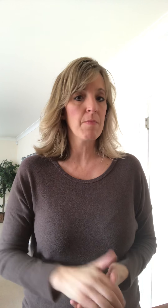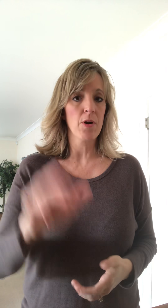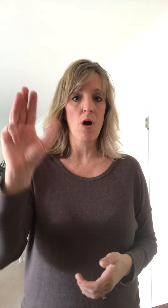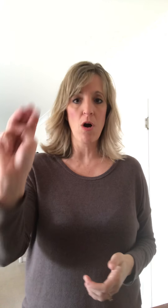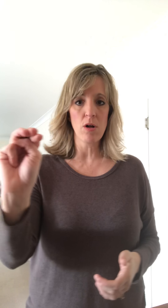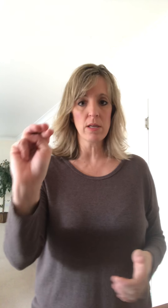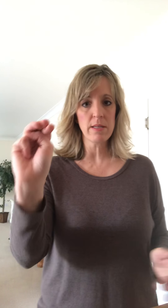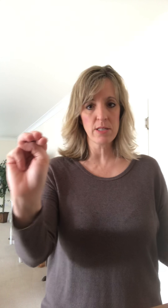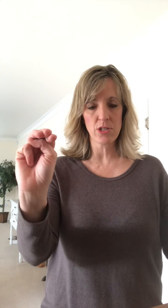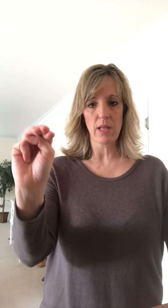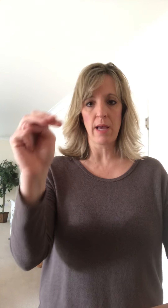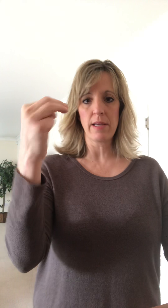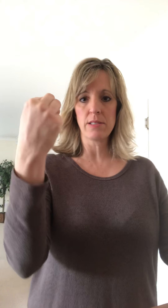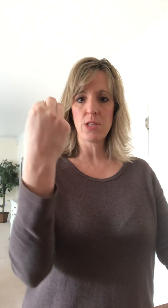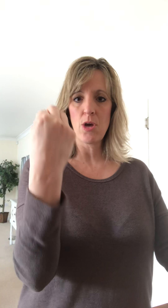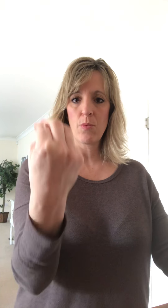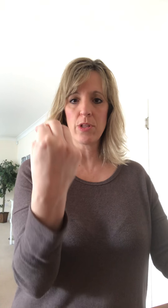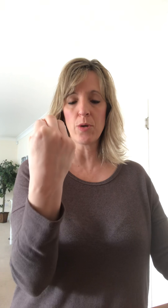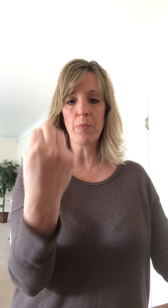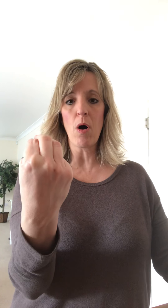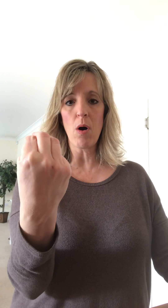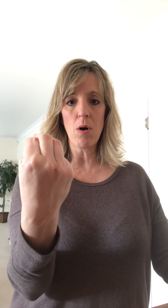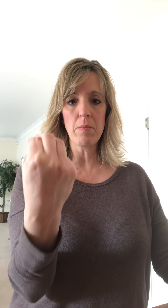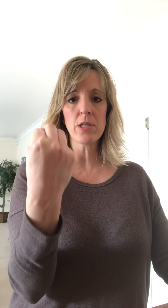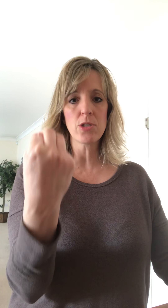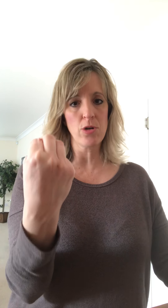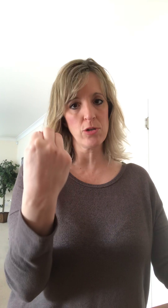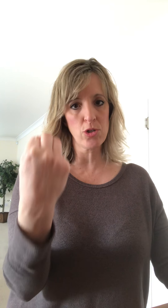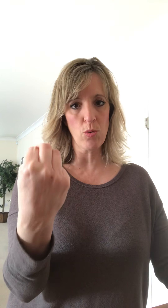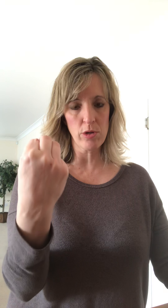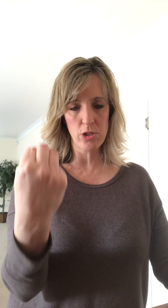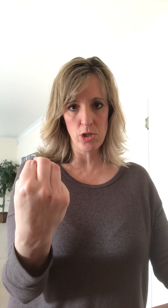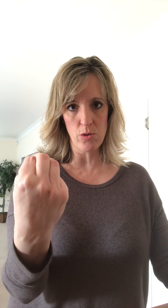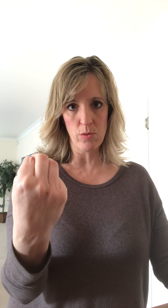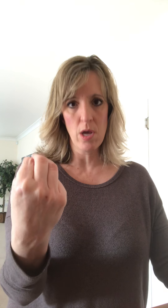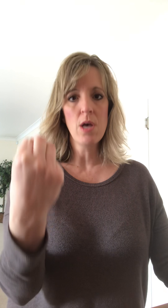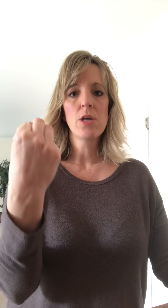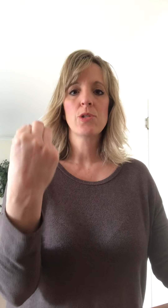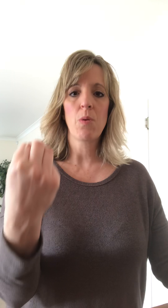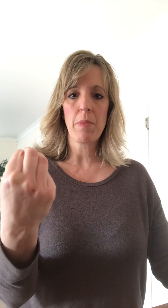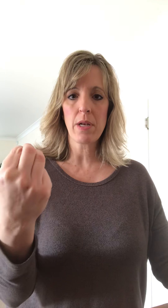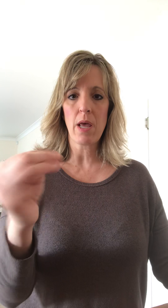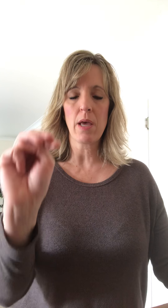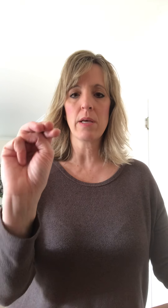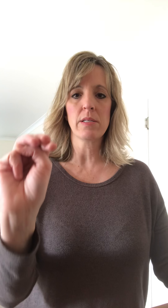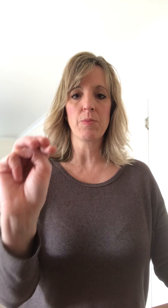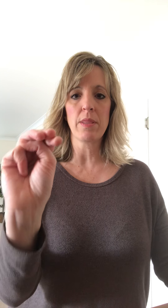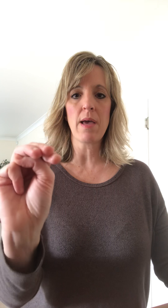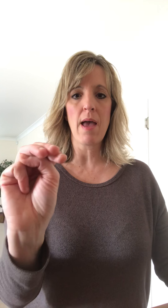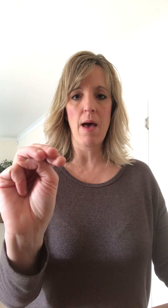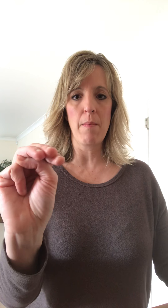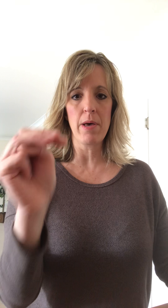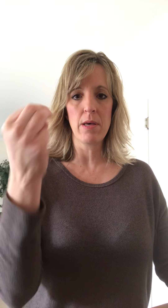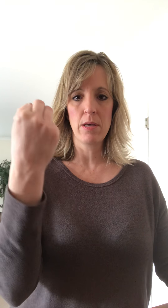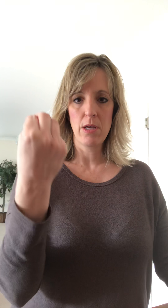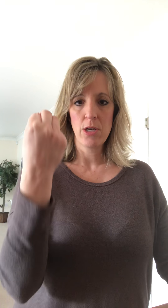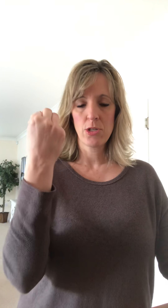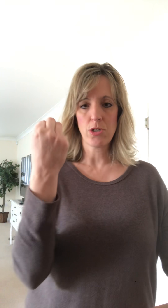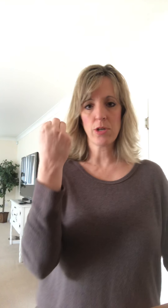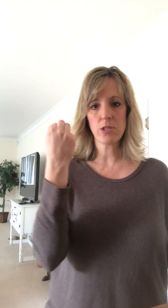are all initialized with your palm turned towards you. So Monday is with the M, turn it